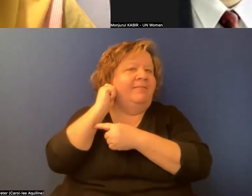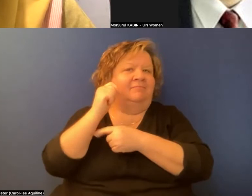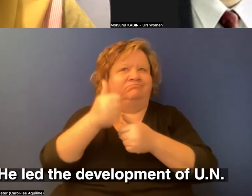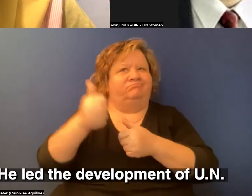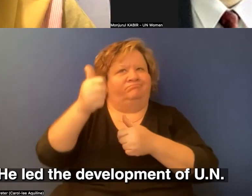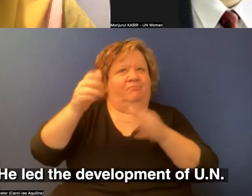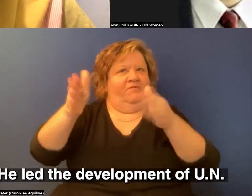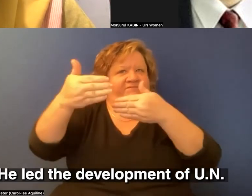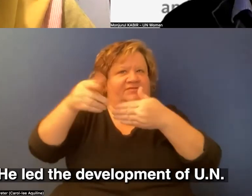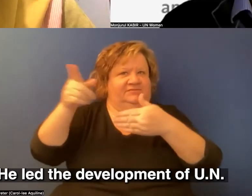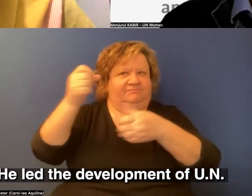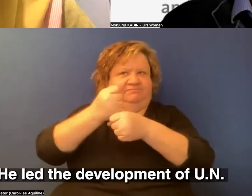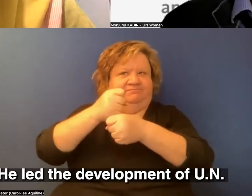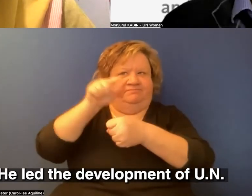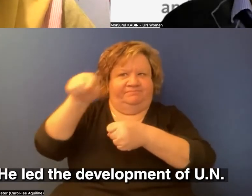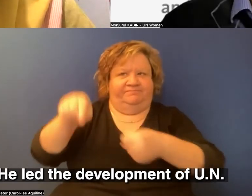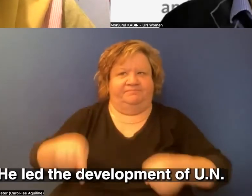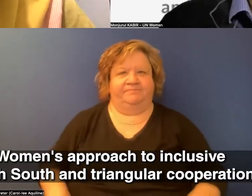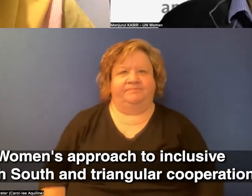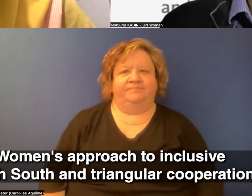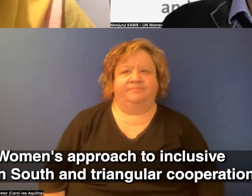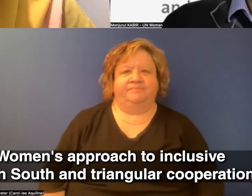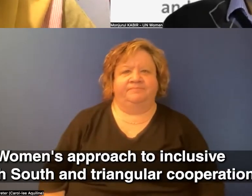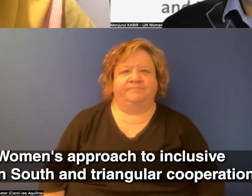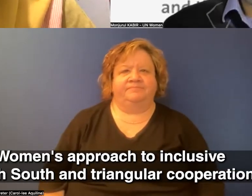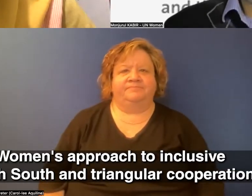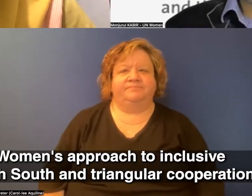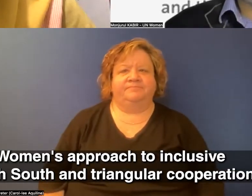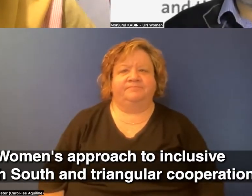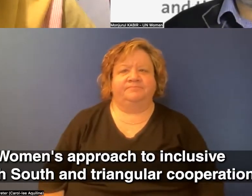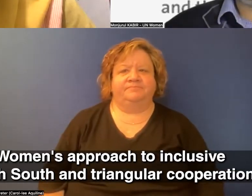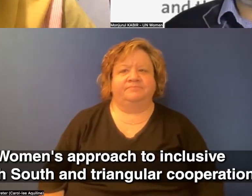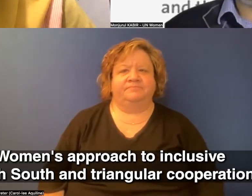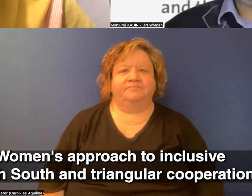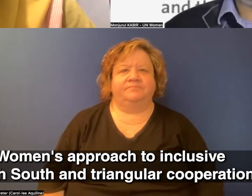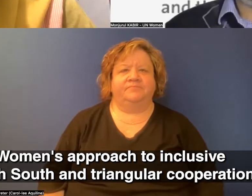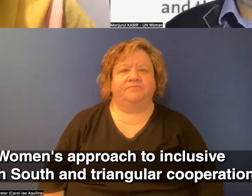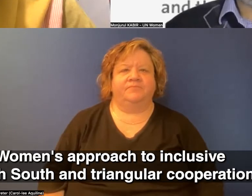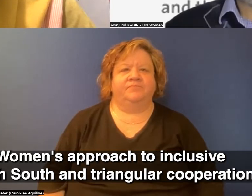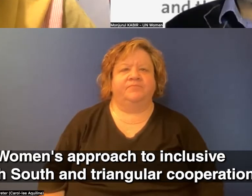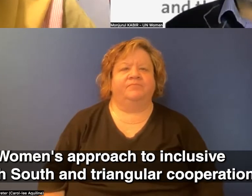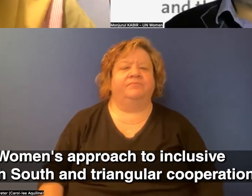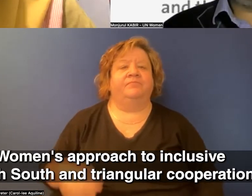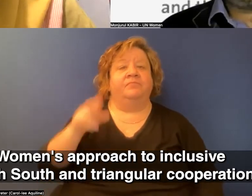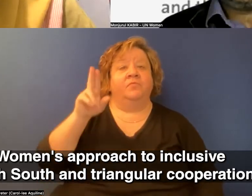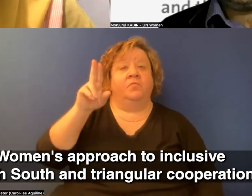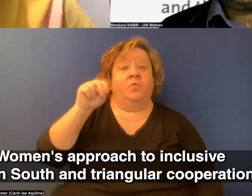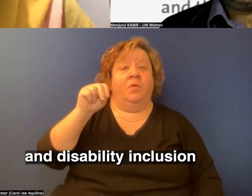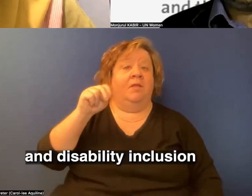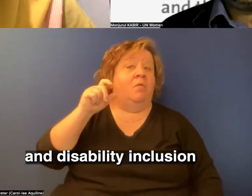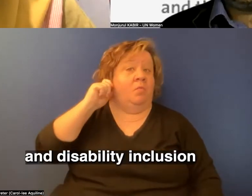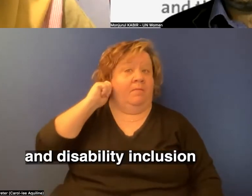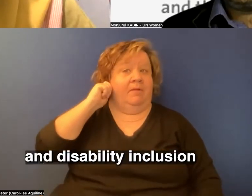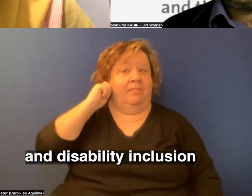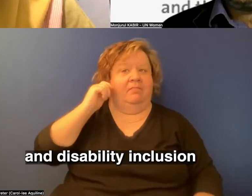Headquarters. Among others, he led the development of UN Women's approach to inclusive, short and triangular cooperation